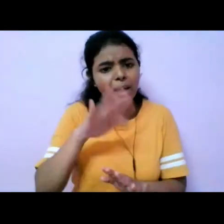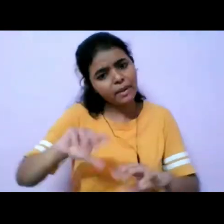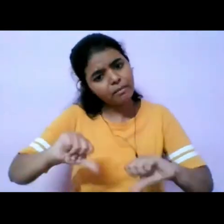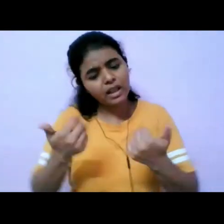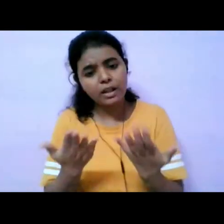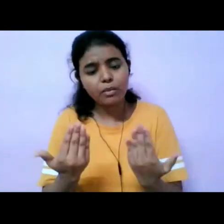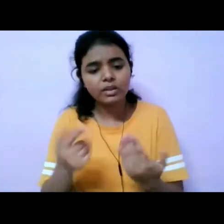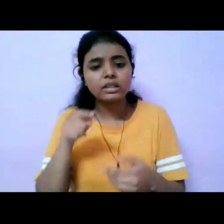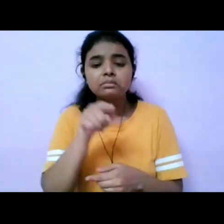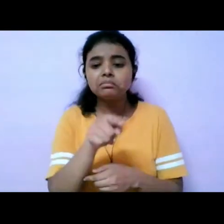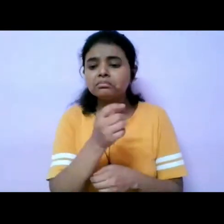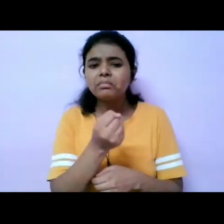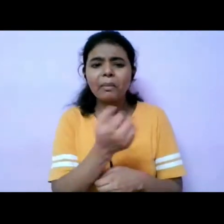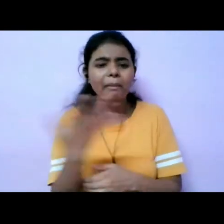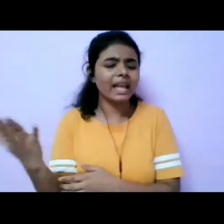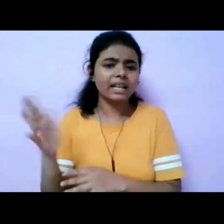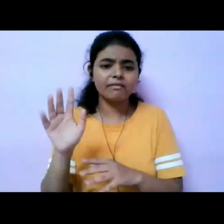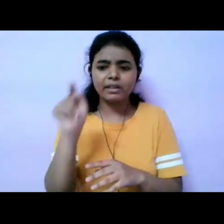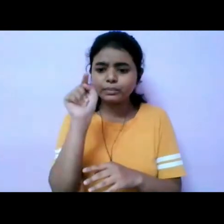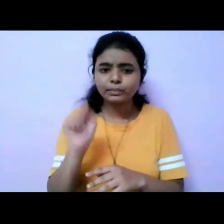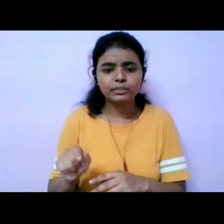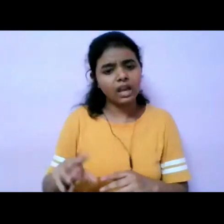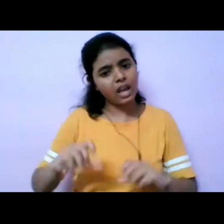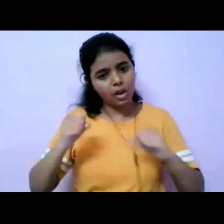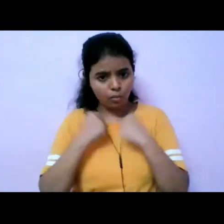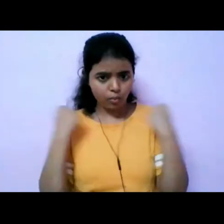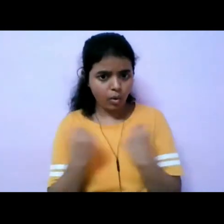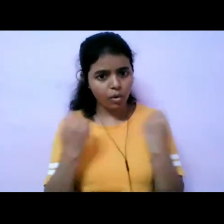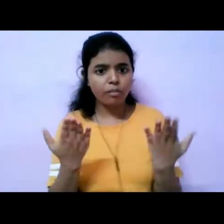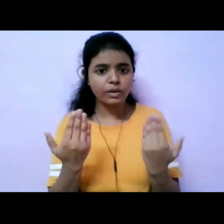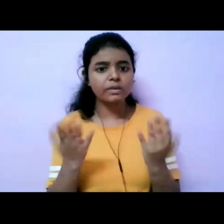many instances we must work harder than sighted people.